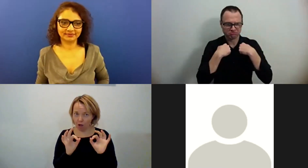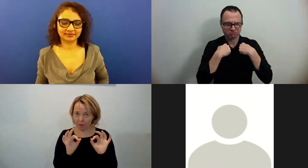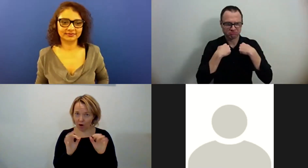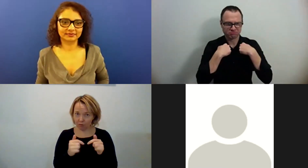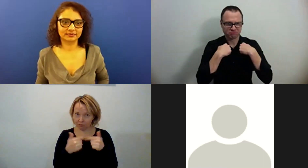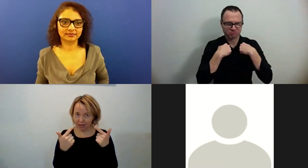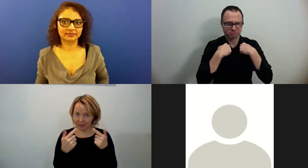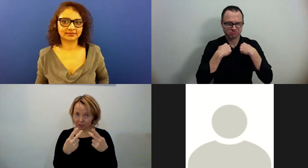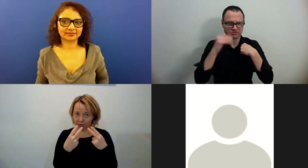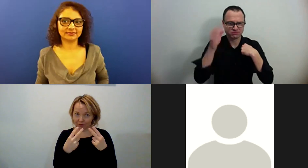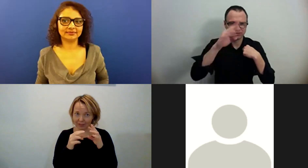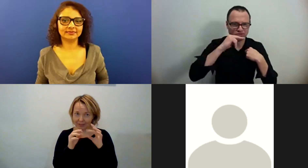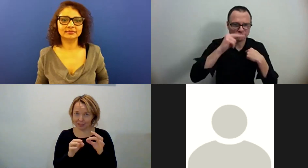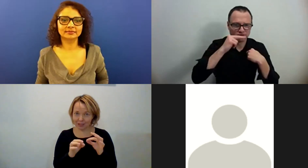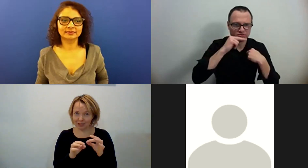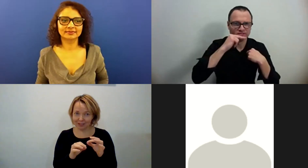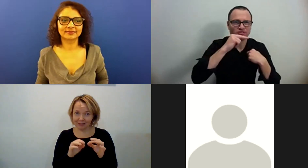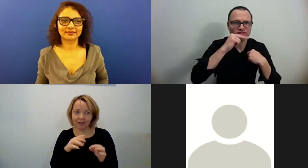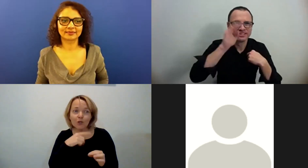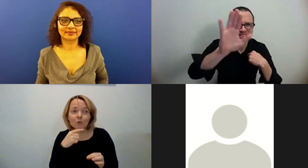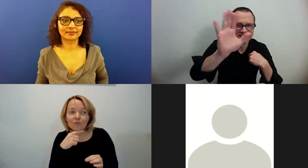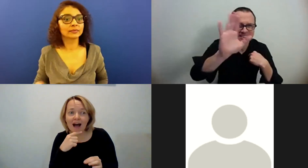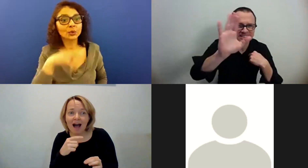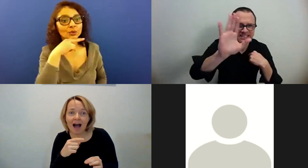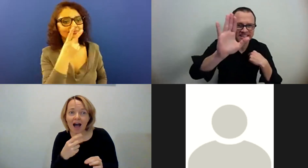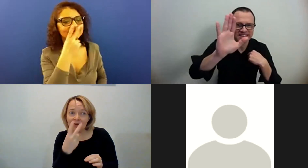So if you can all see me, all right?